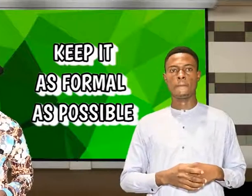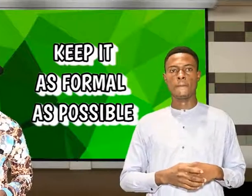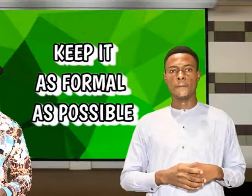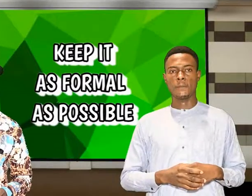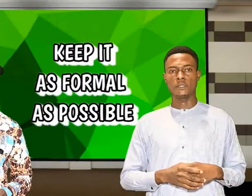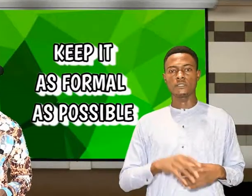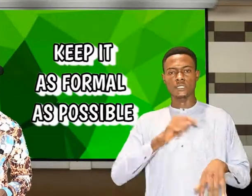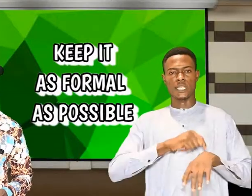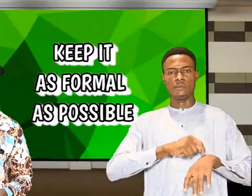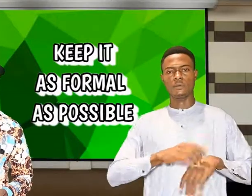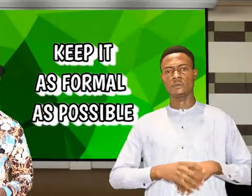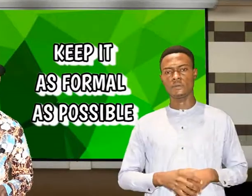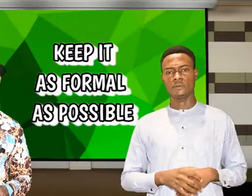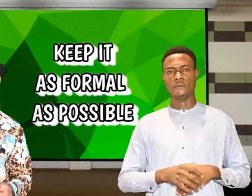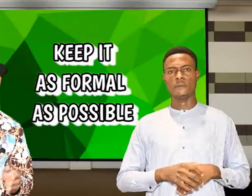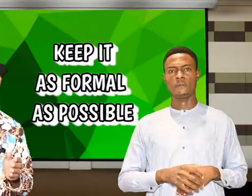time.